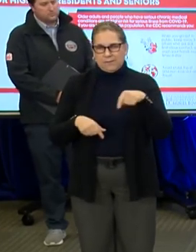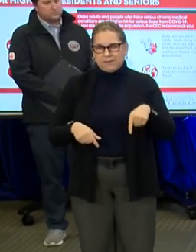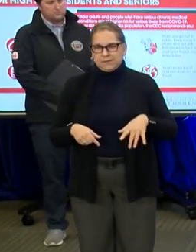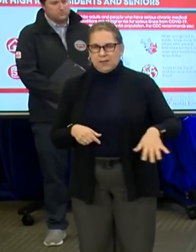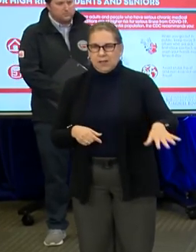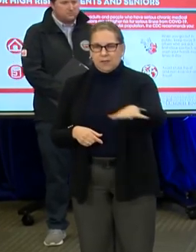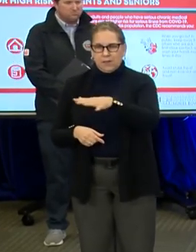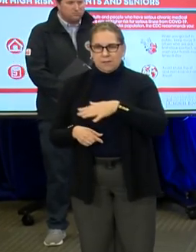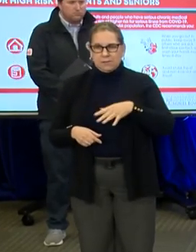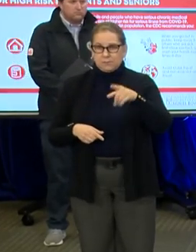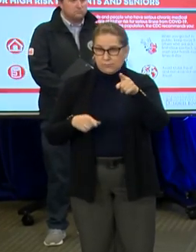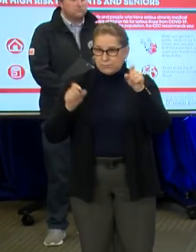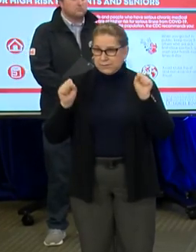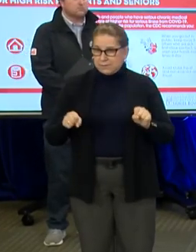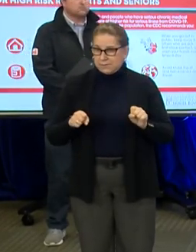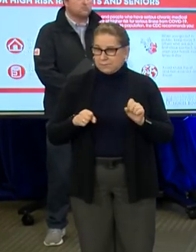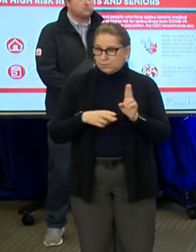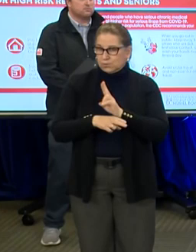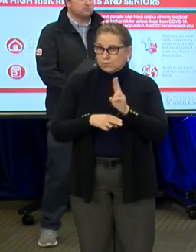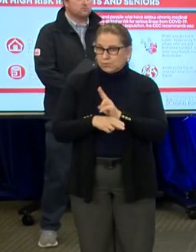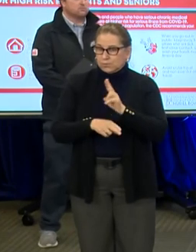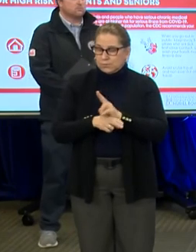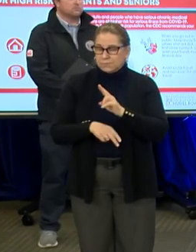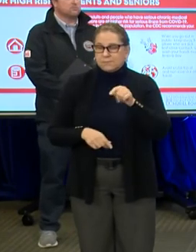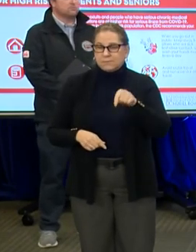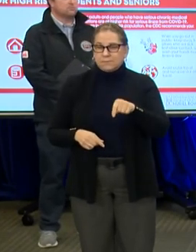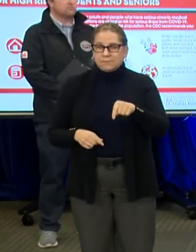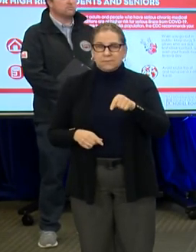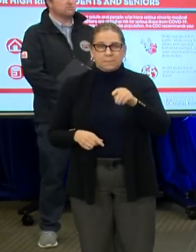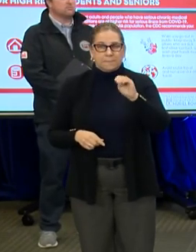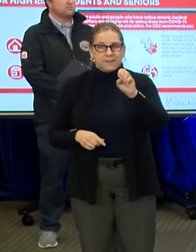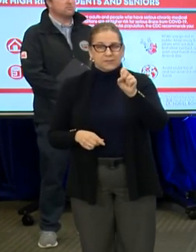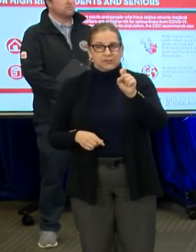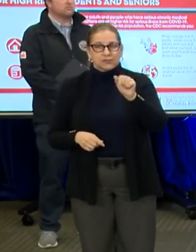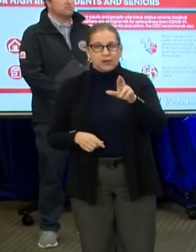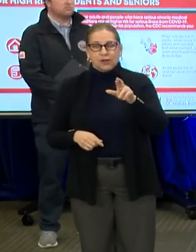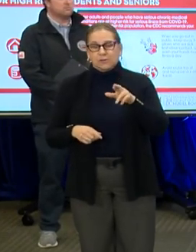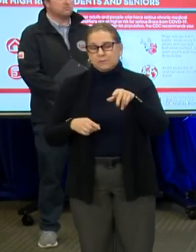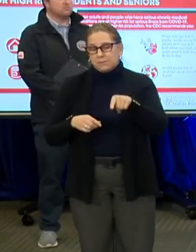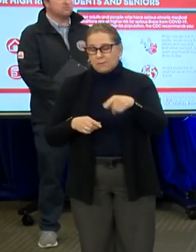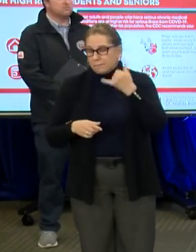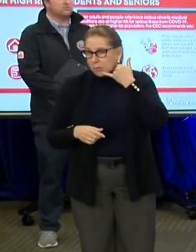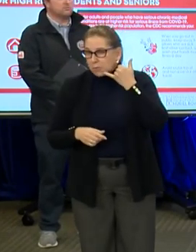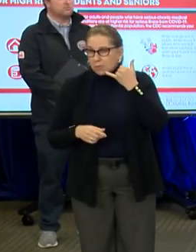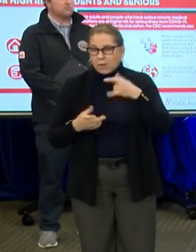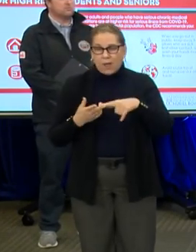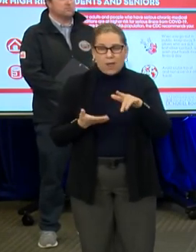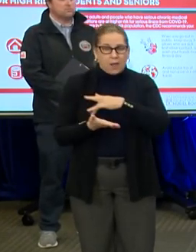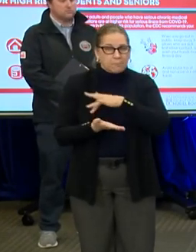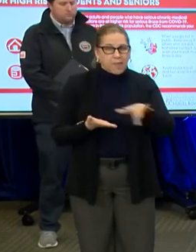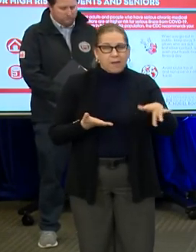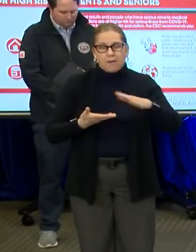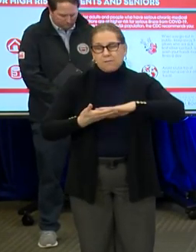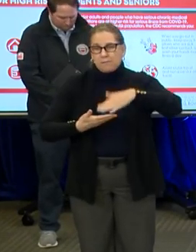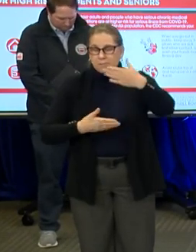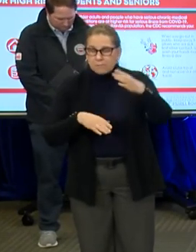MedStar e-visit app on a smartphone or tablet or on a PC by going directly to